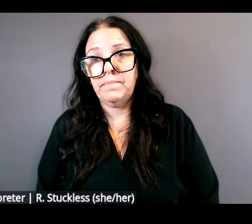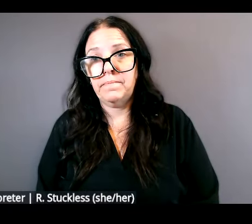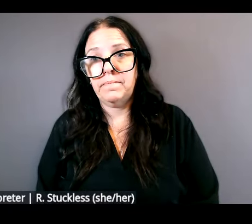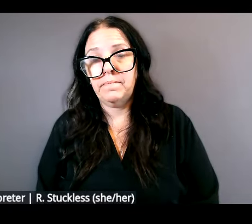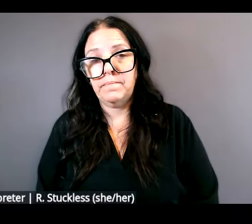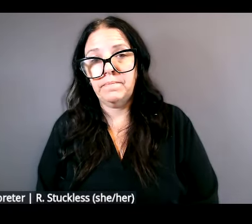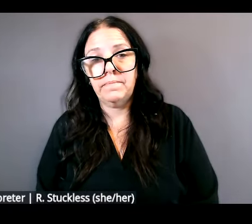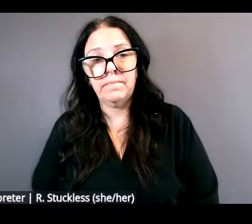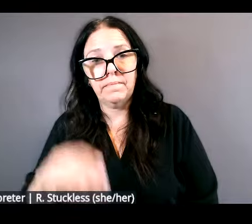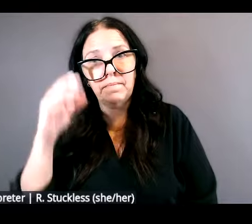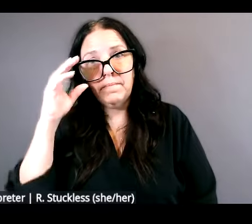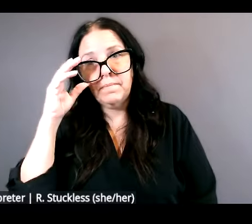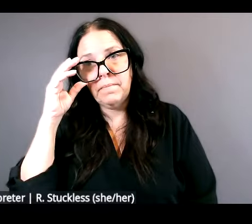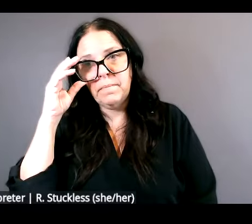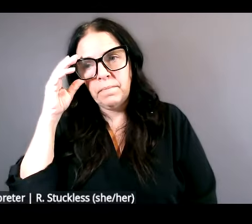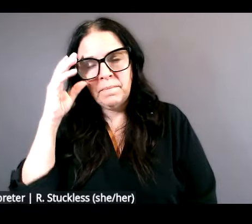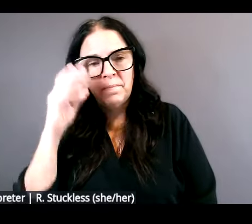Does the board,